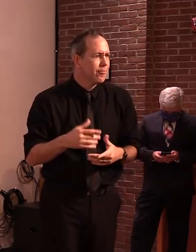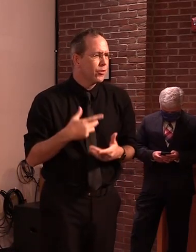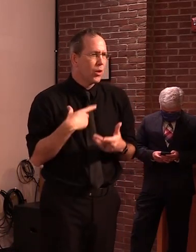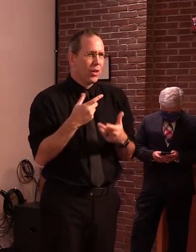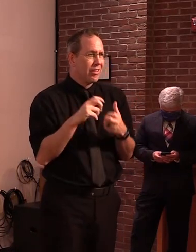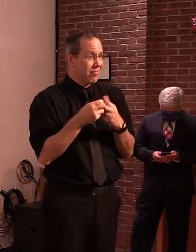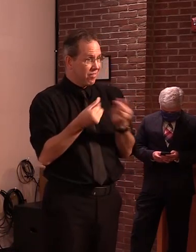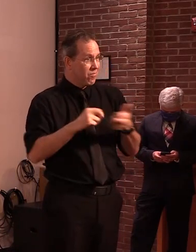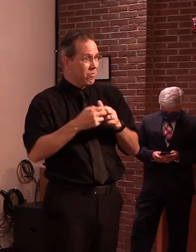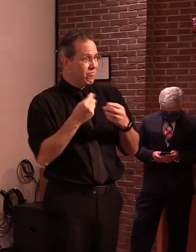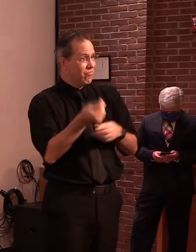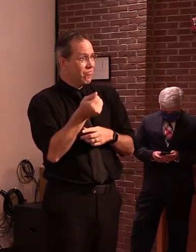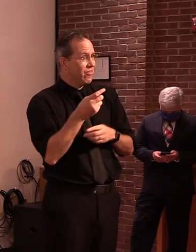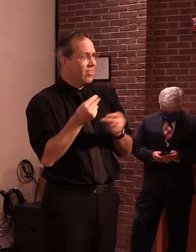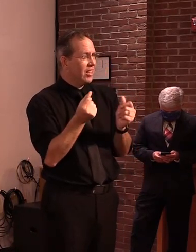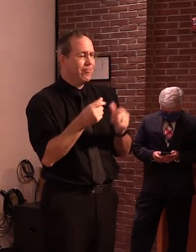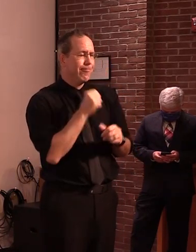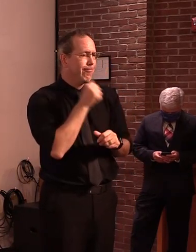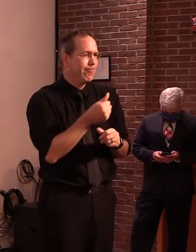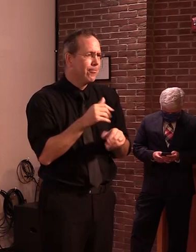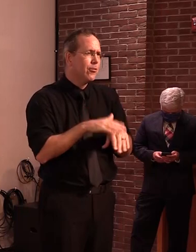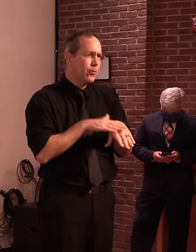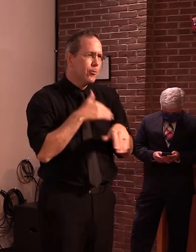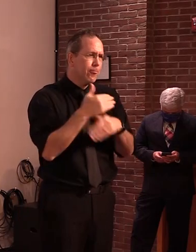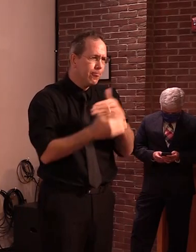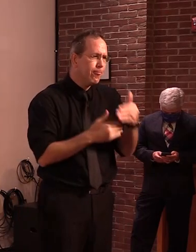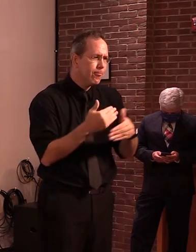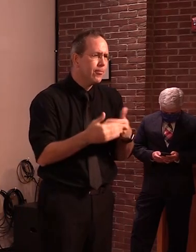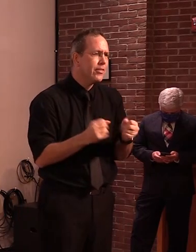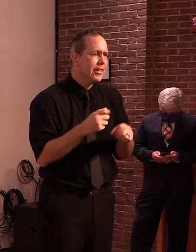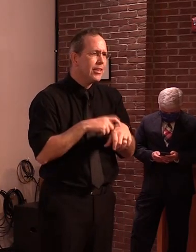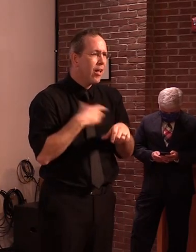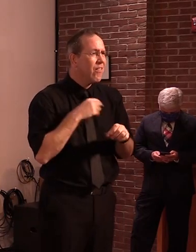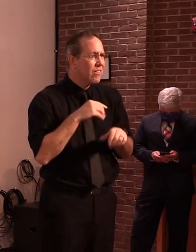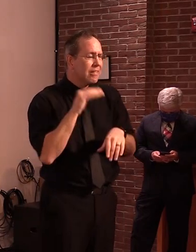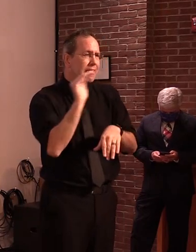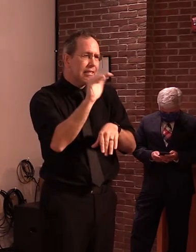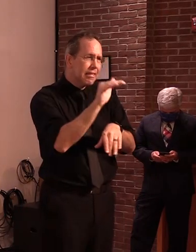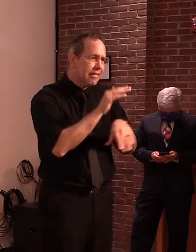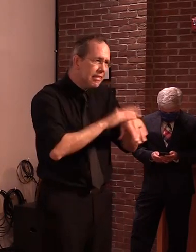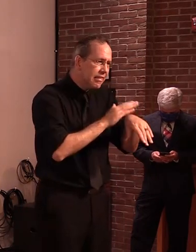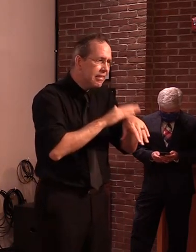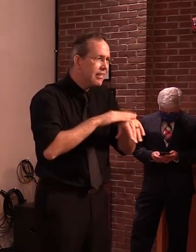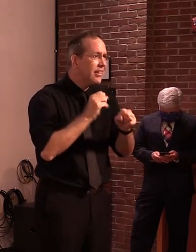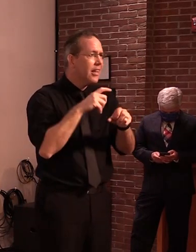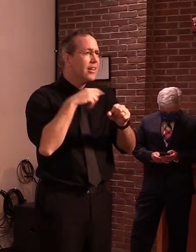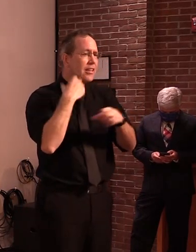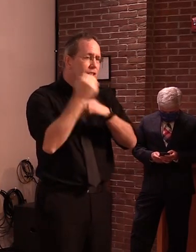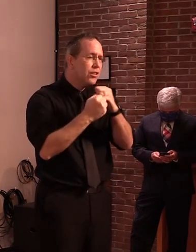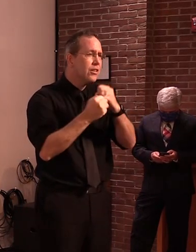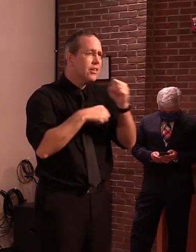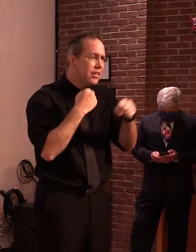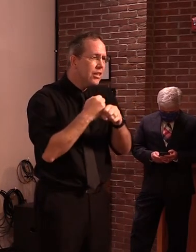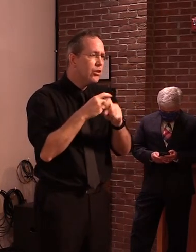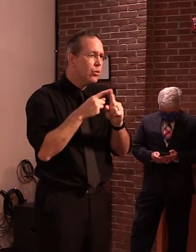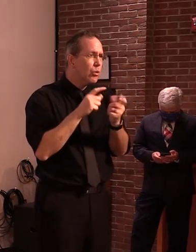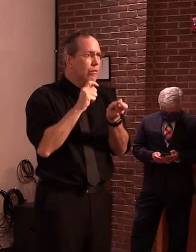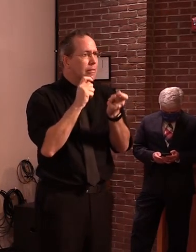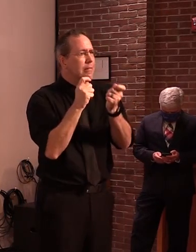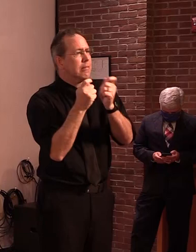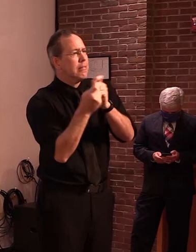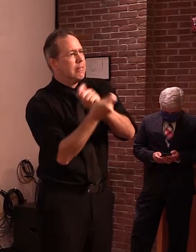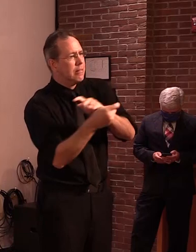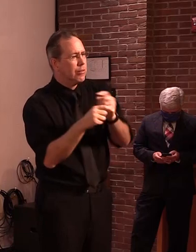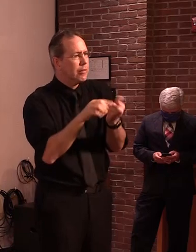had advocated that this is going to take some time to undo the damage that's been done over the years. But I think we're making gains. I